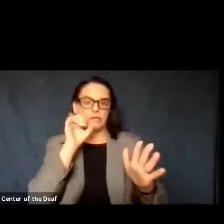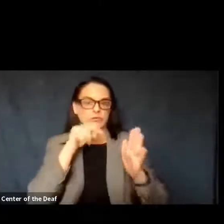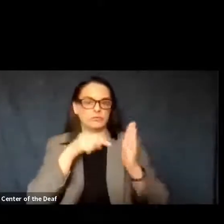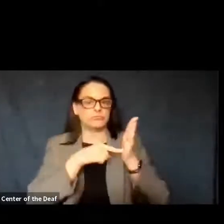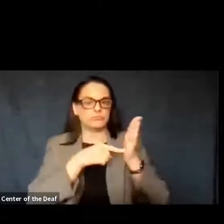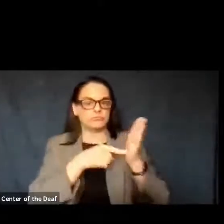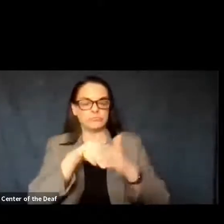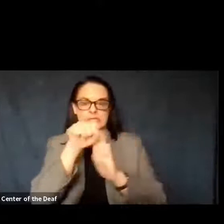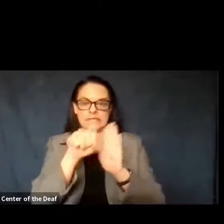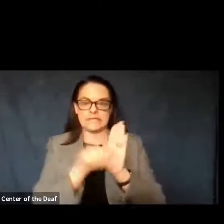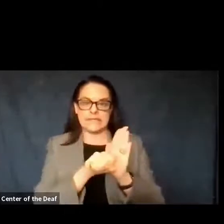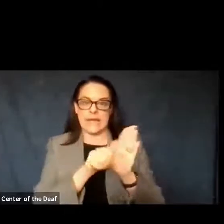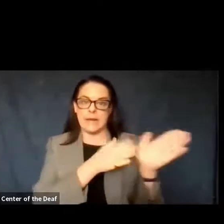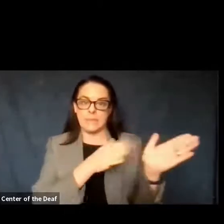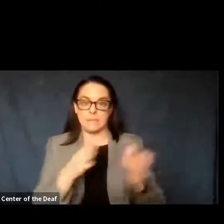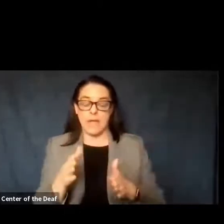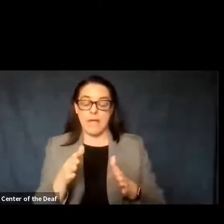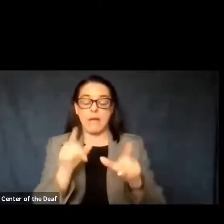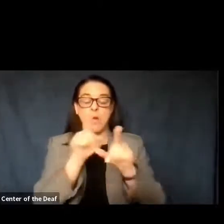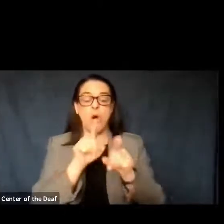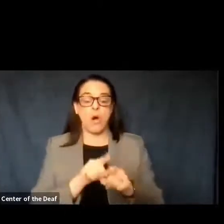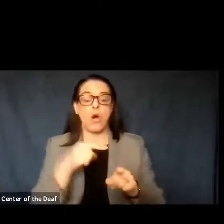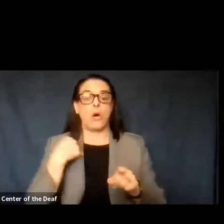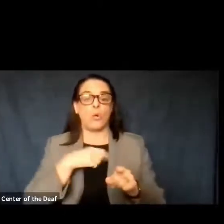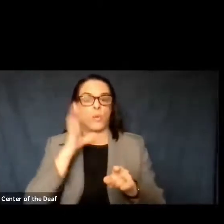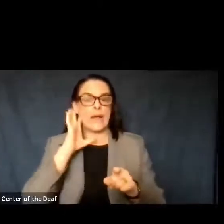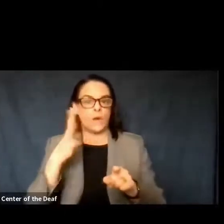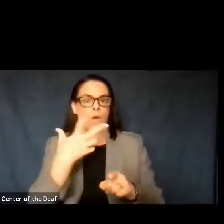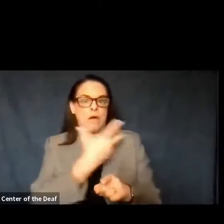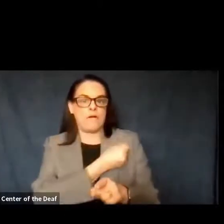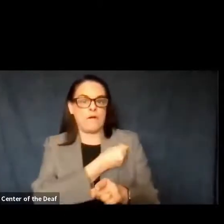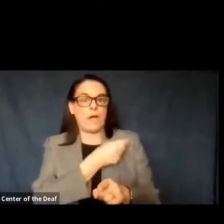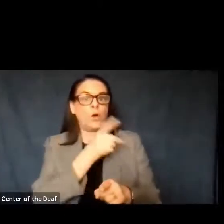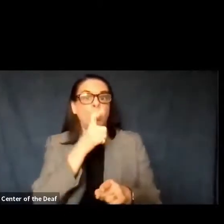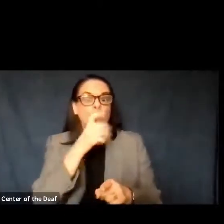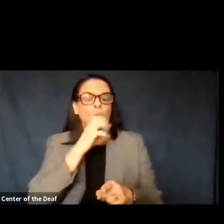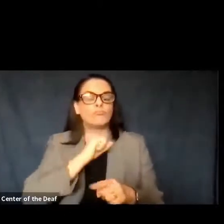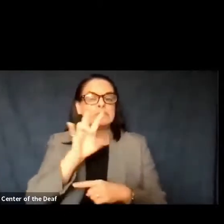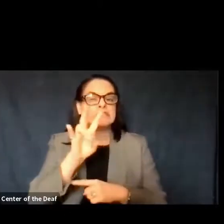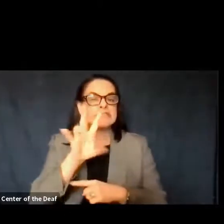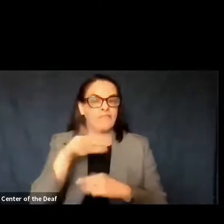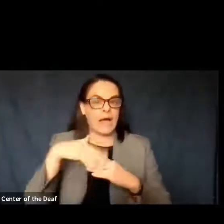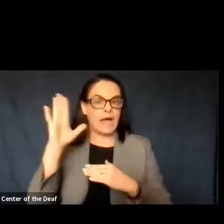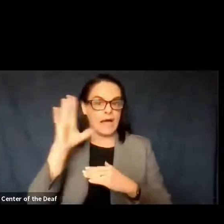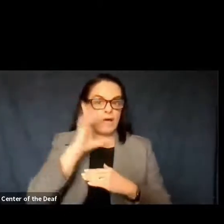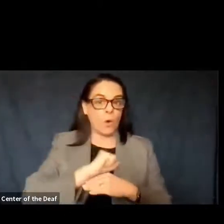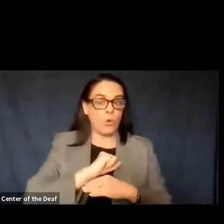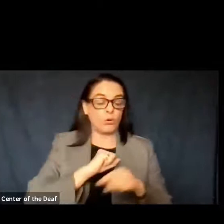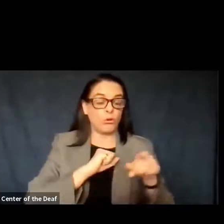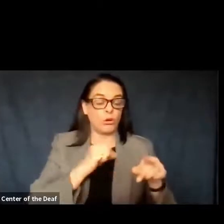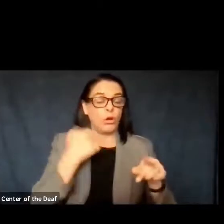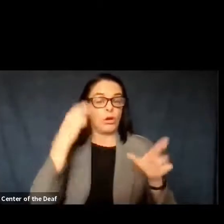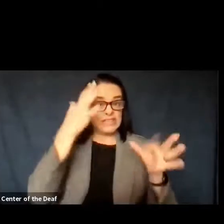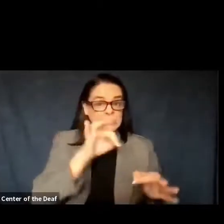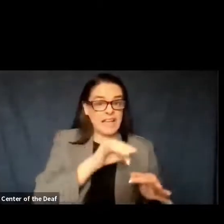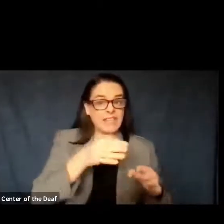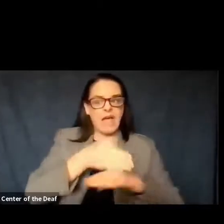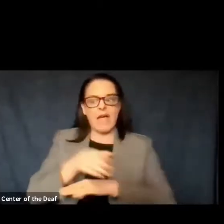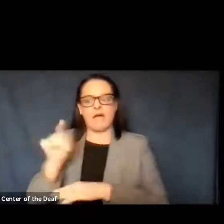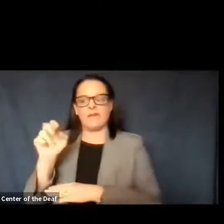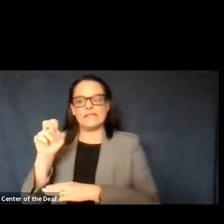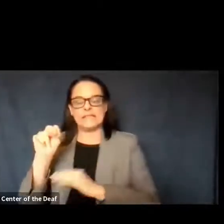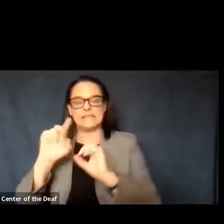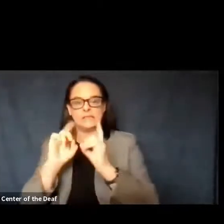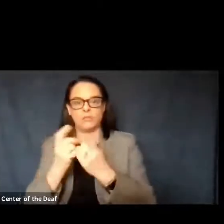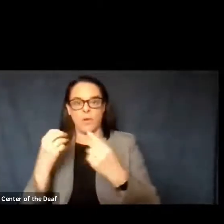be vaccinating those 75 years and older. This comes after Tennessee Department of Health's announcement yesterday to adopt